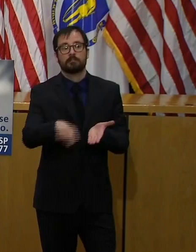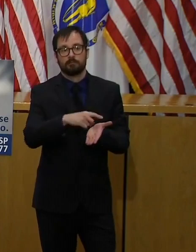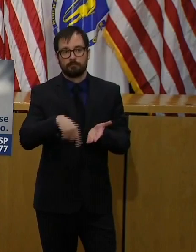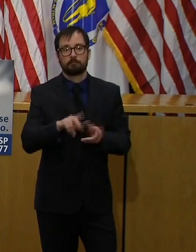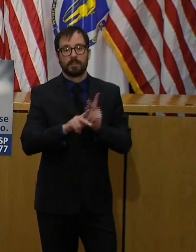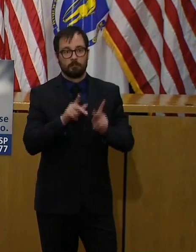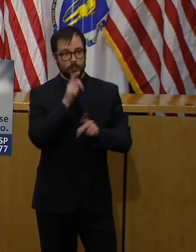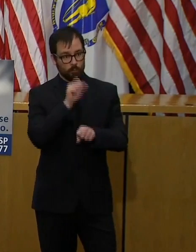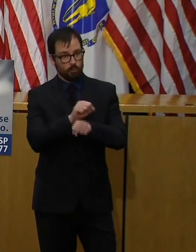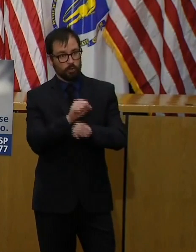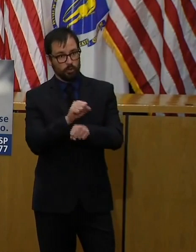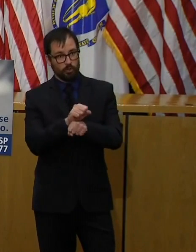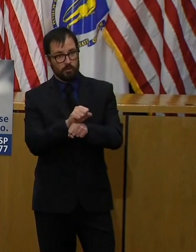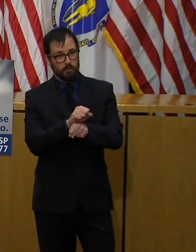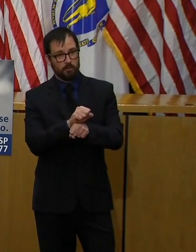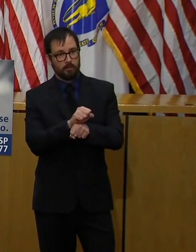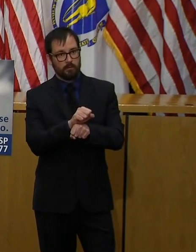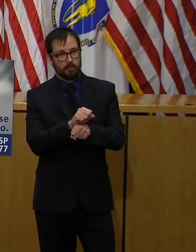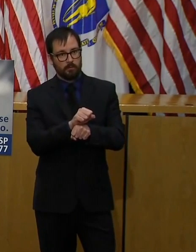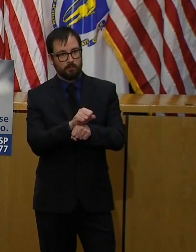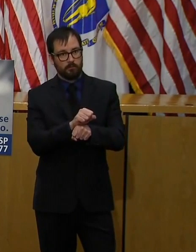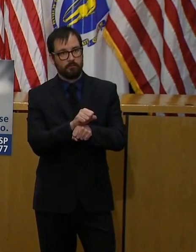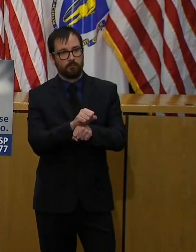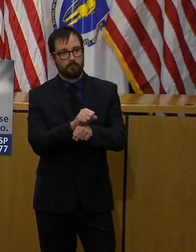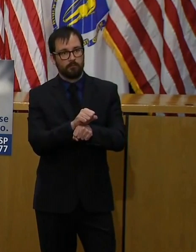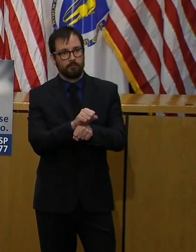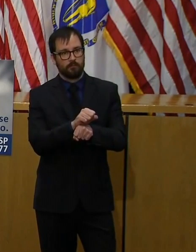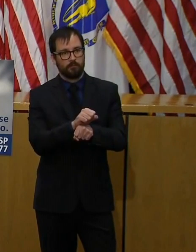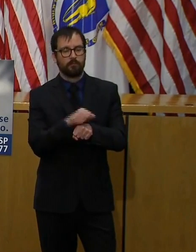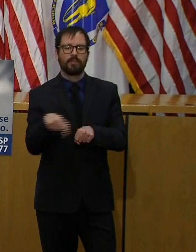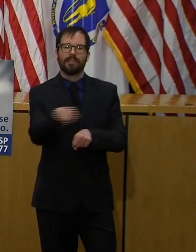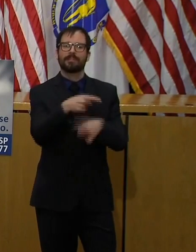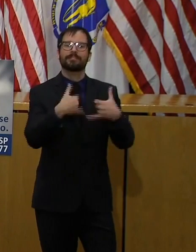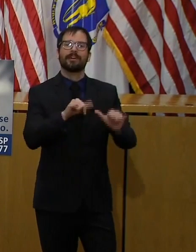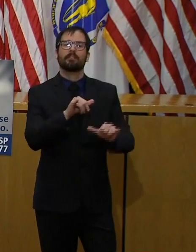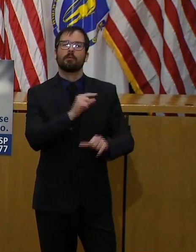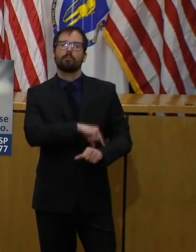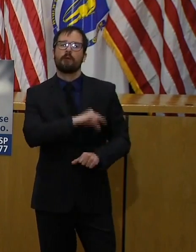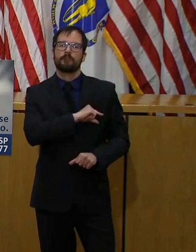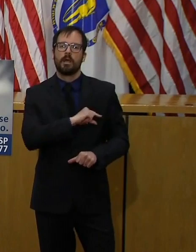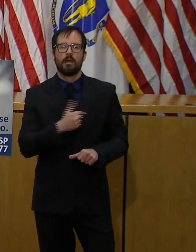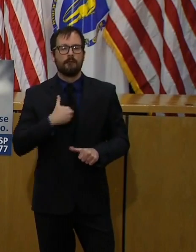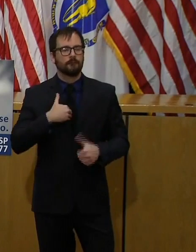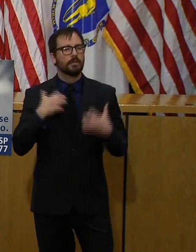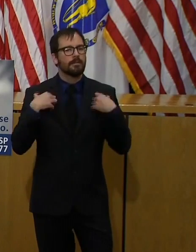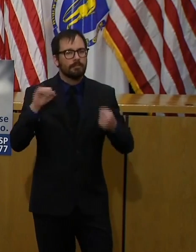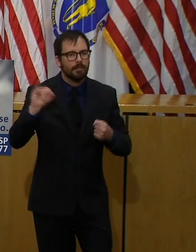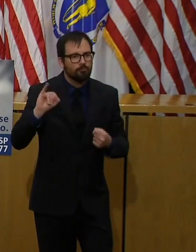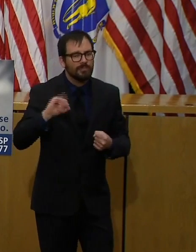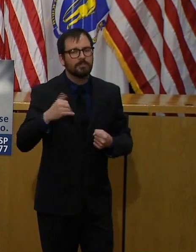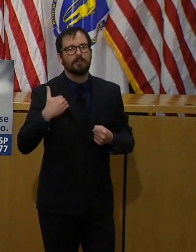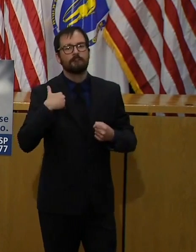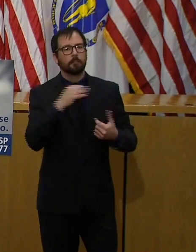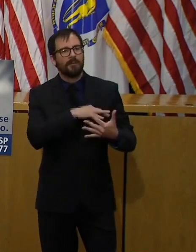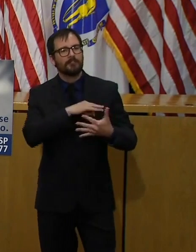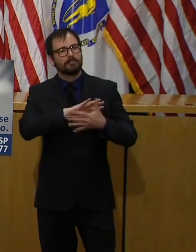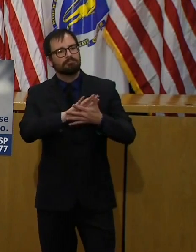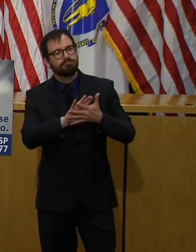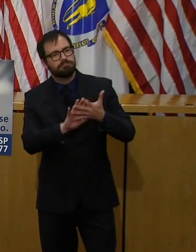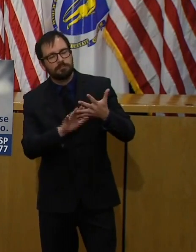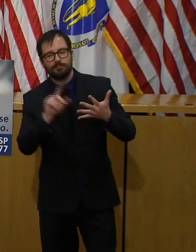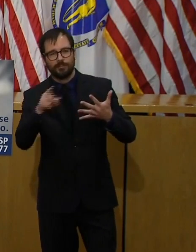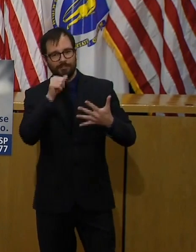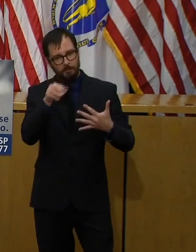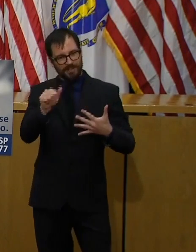an employee of that hospital, and so the hospital at any time can call you back from being furloughed, and they're paying